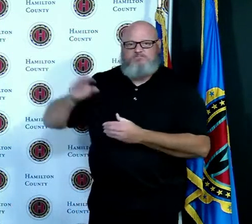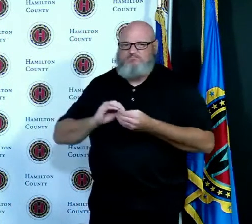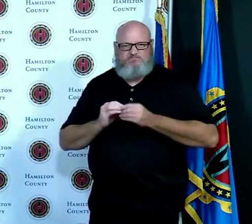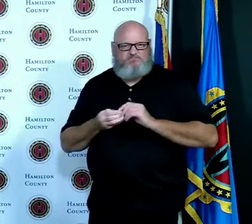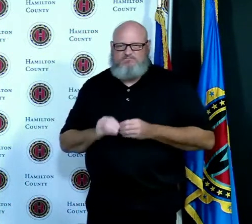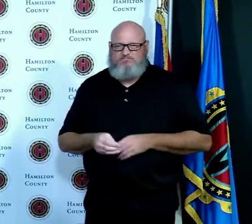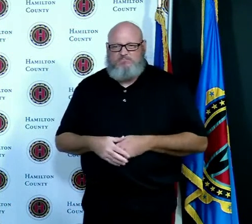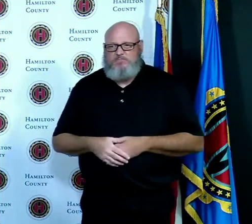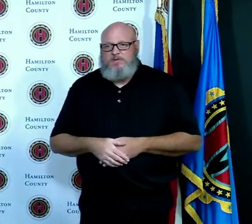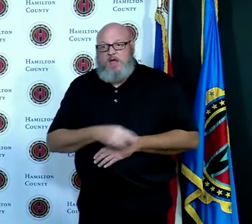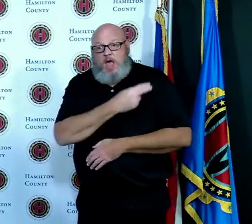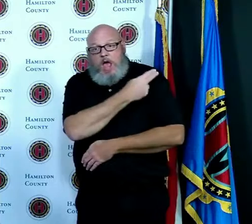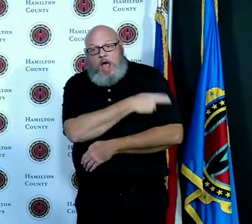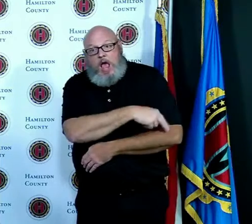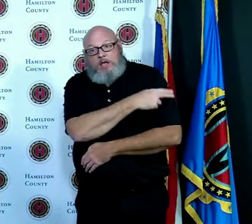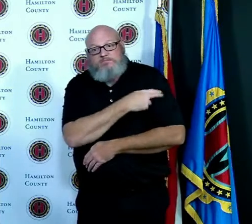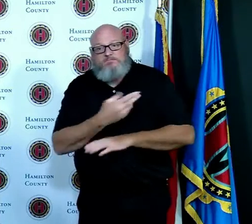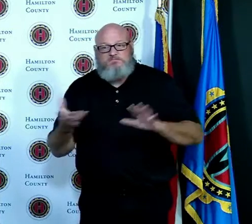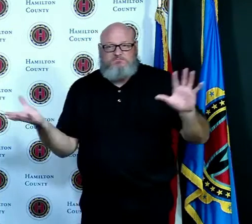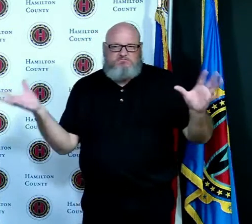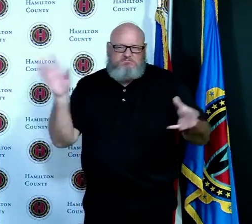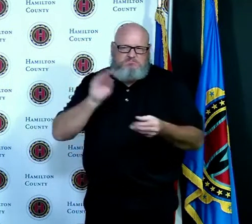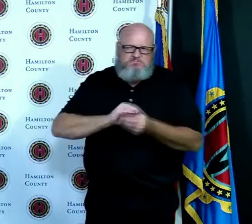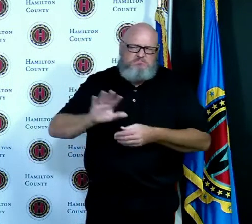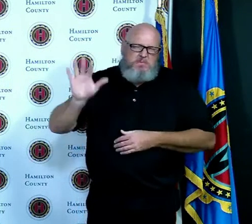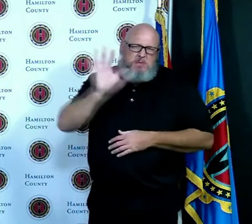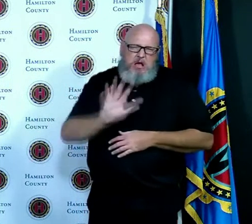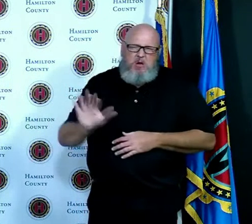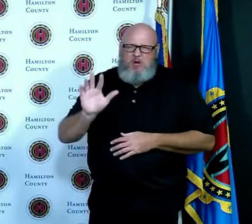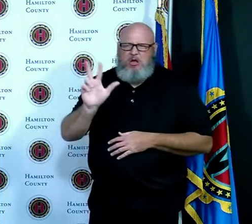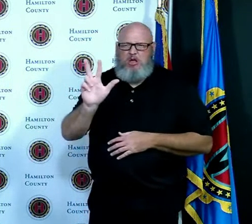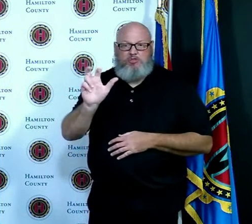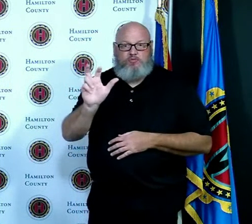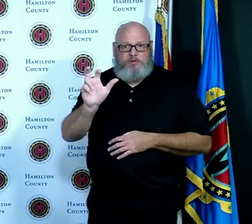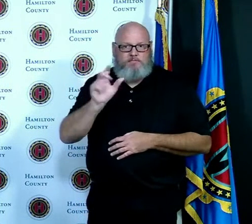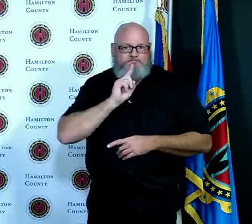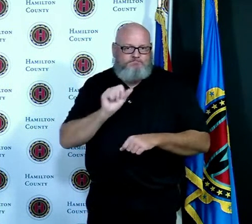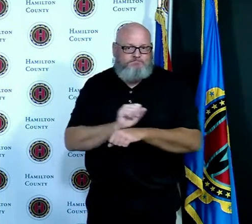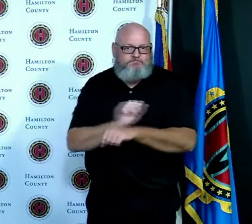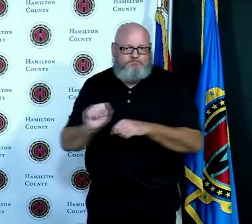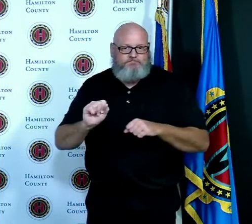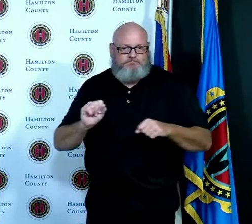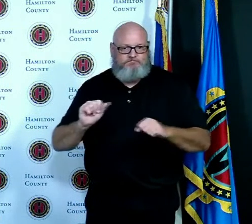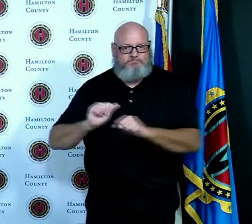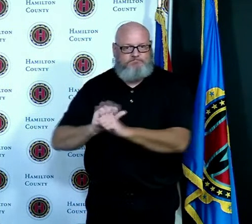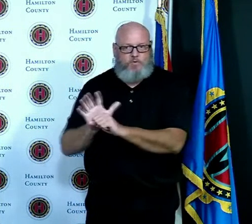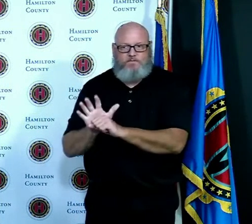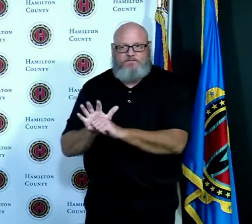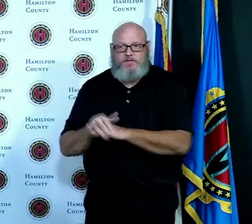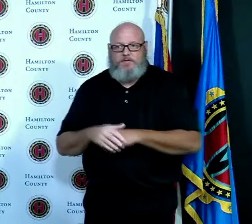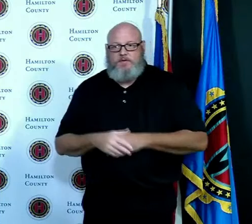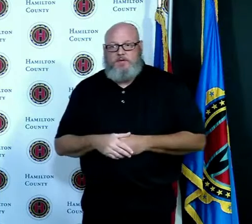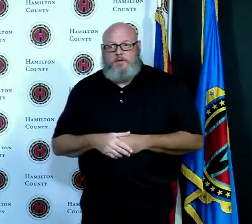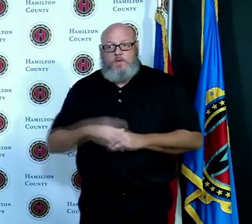300 patients with COVID. At the beginning of October, for reference, this number was around 80, so quite a jump.